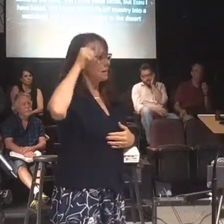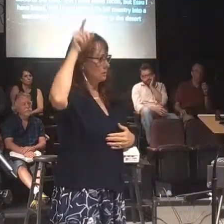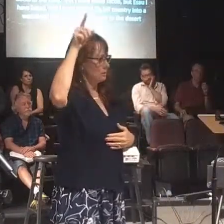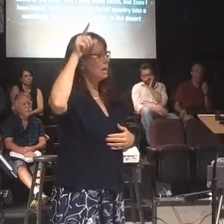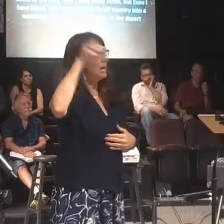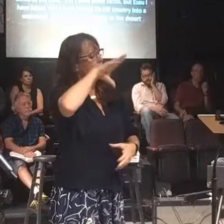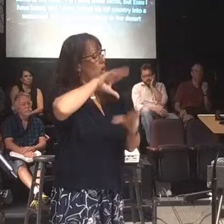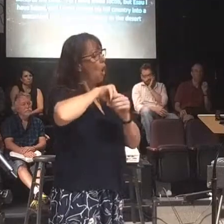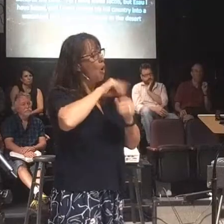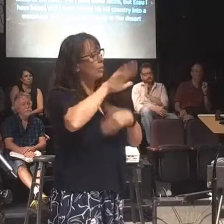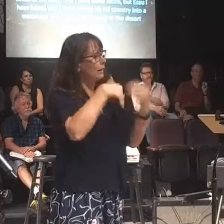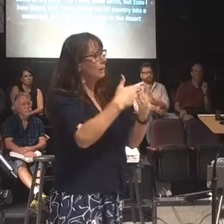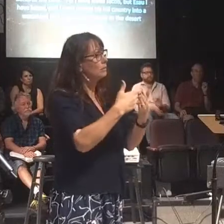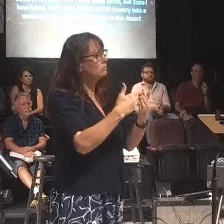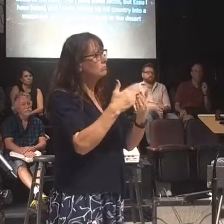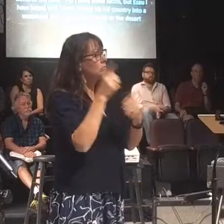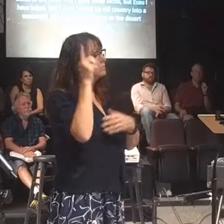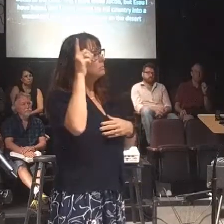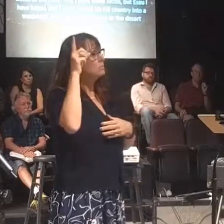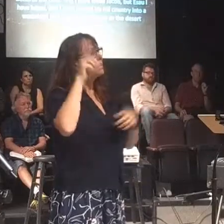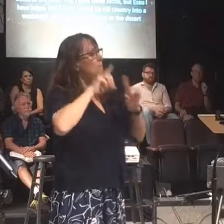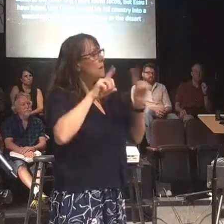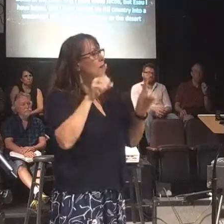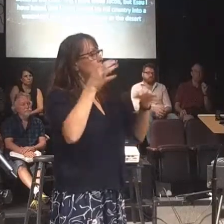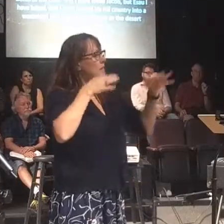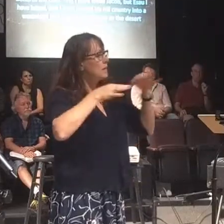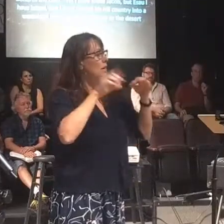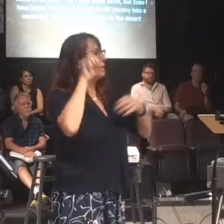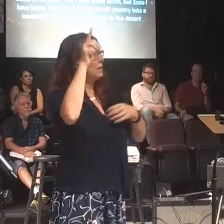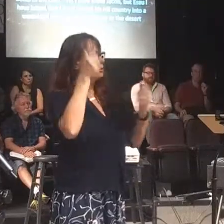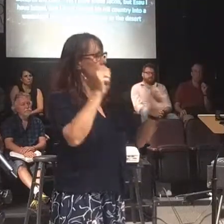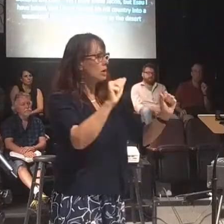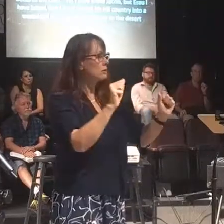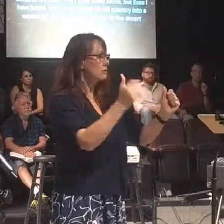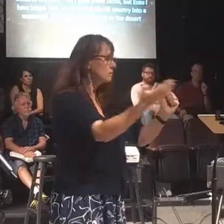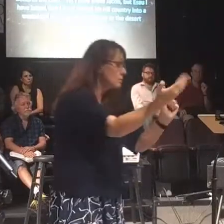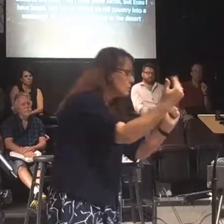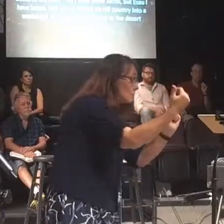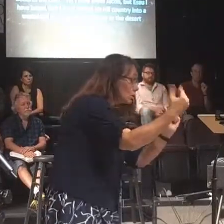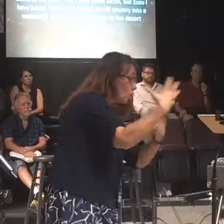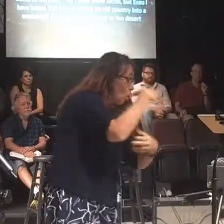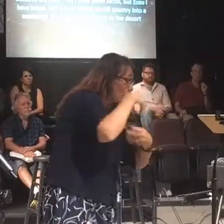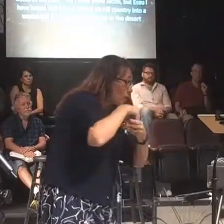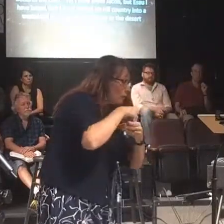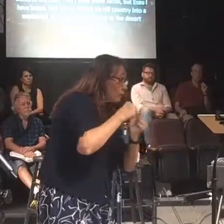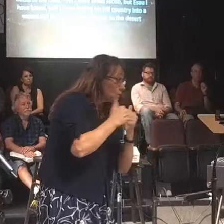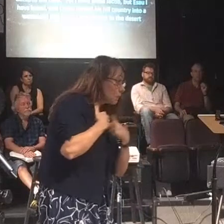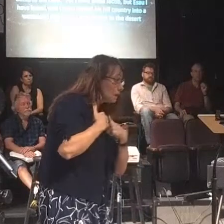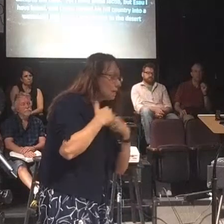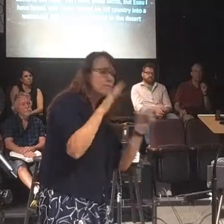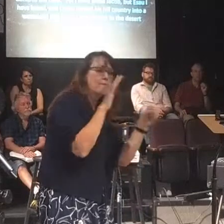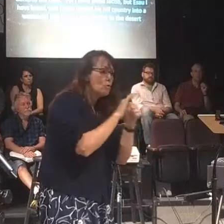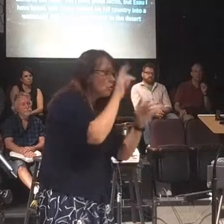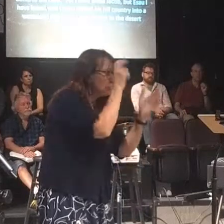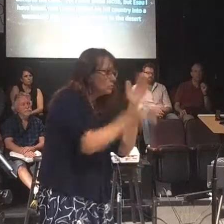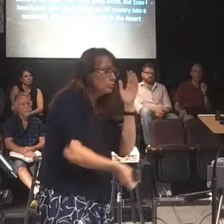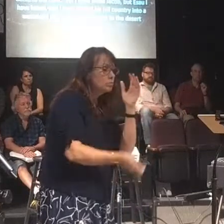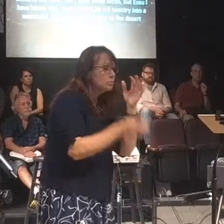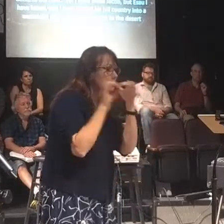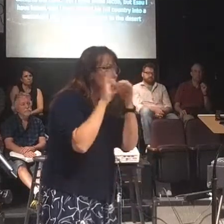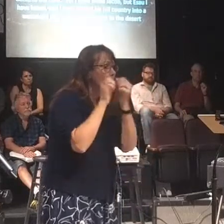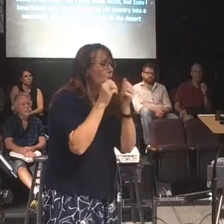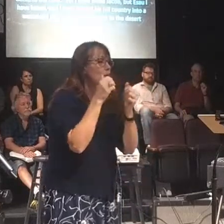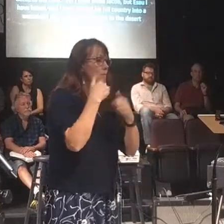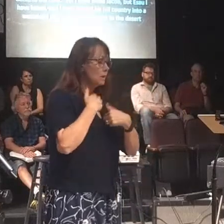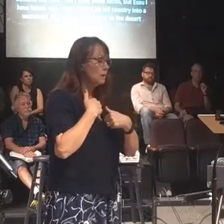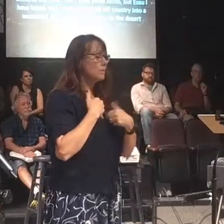with you, and what he's trying to do is invite you to be all in. So when blessings are